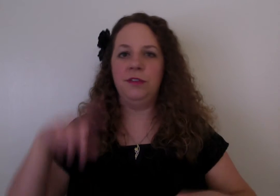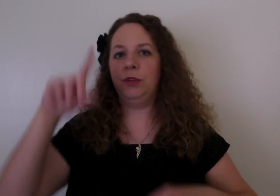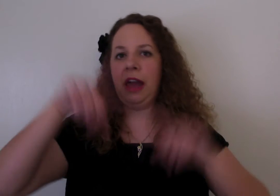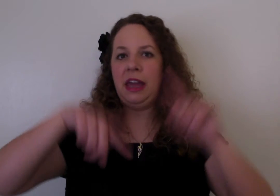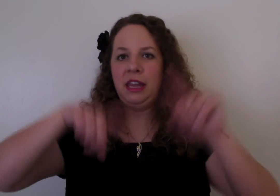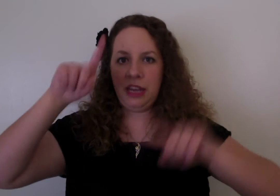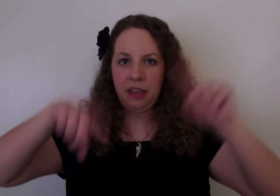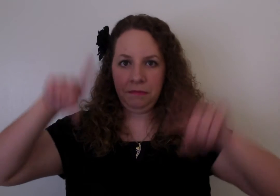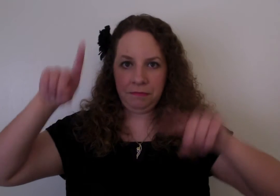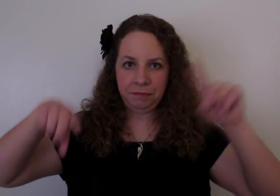variety.